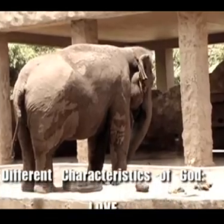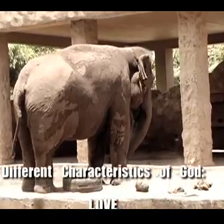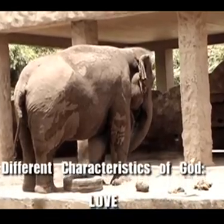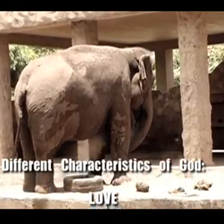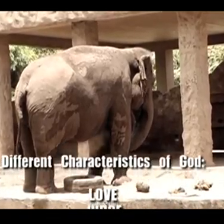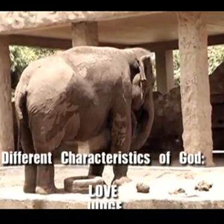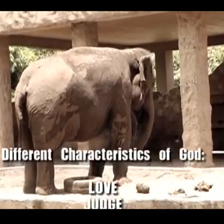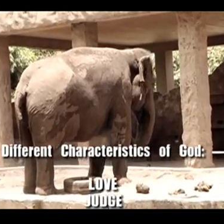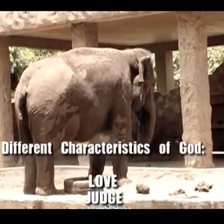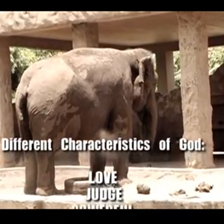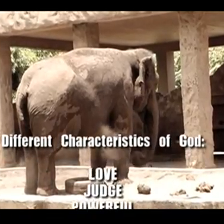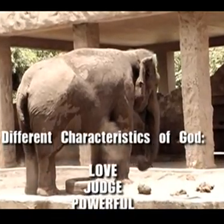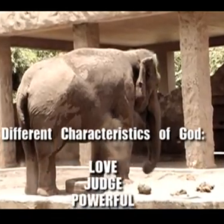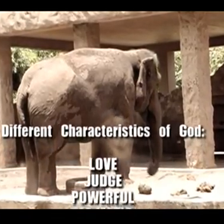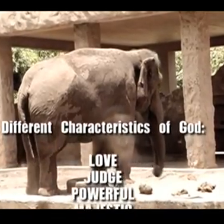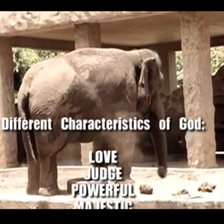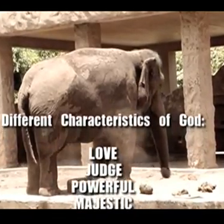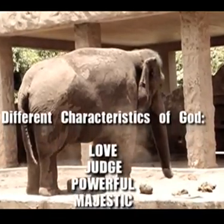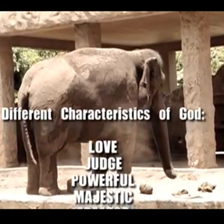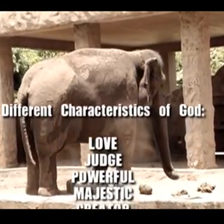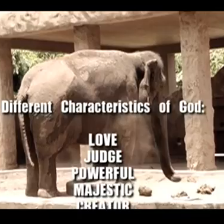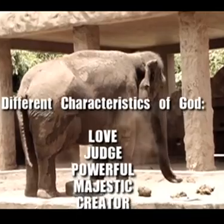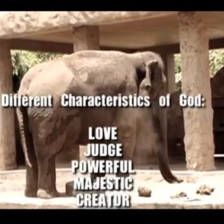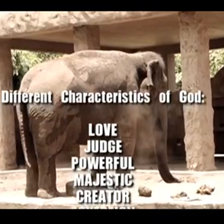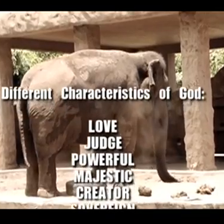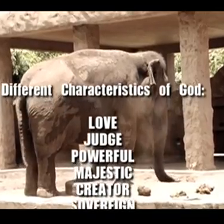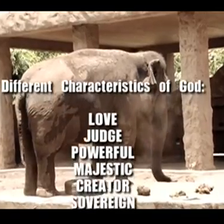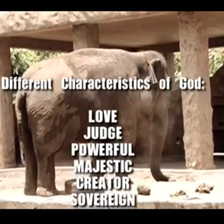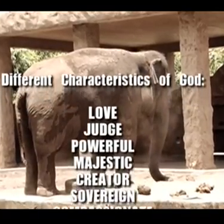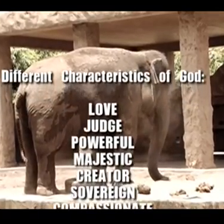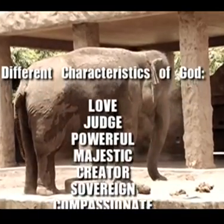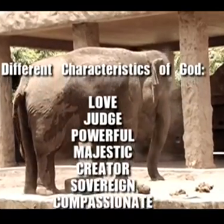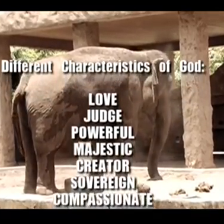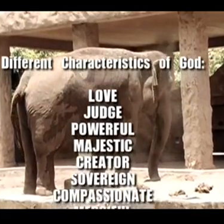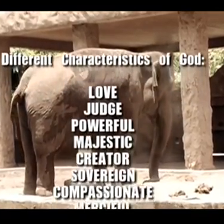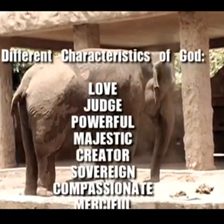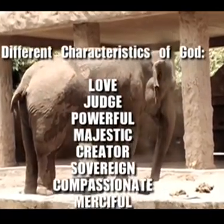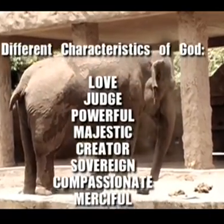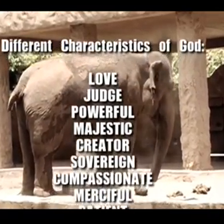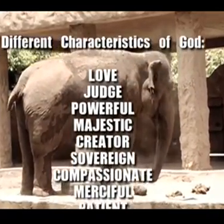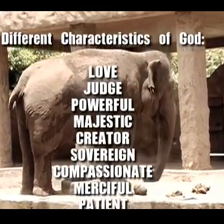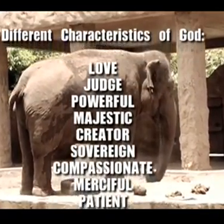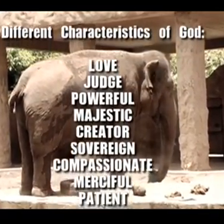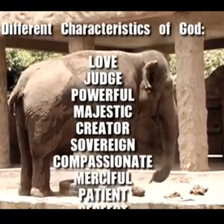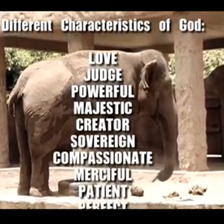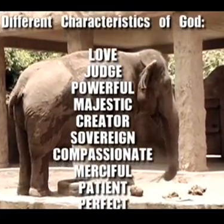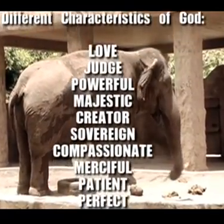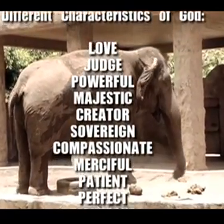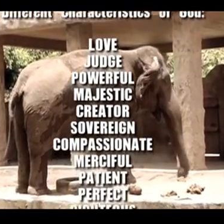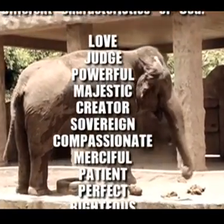Different characteristics of God. Love, judge, powerful, majestic, creator, sovereign, compassionate,